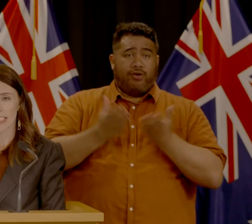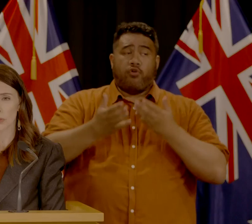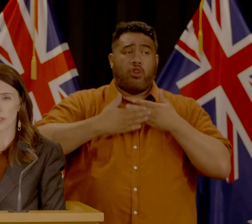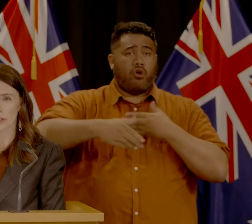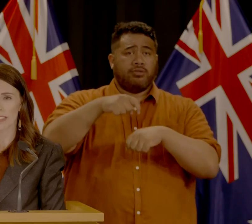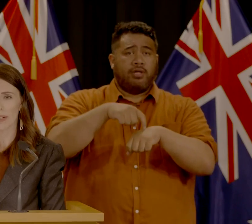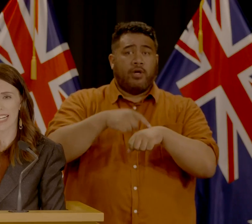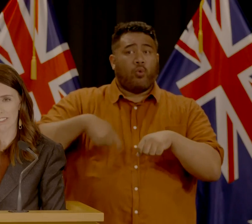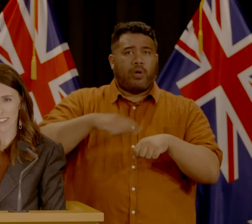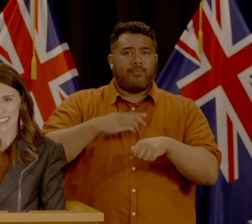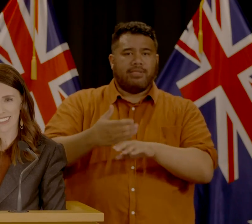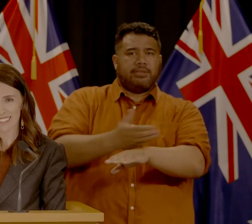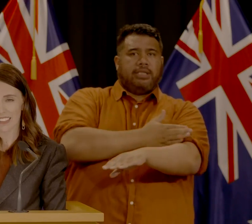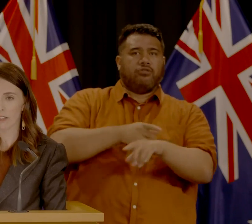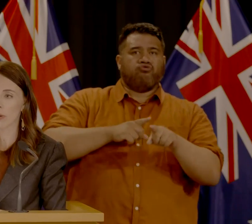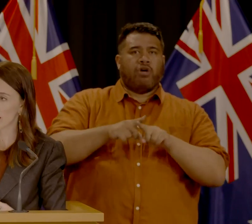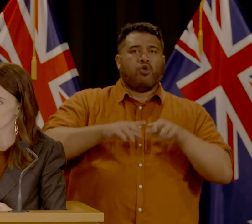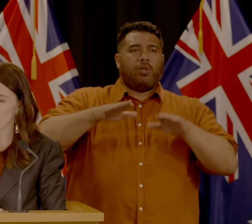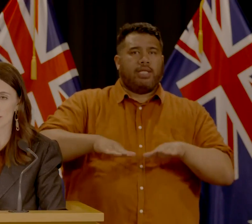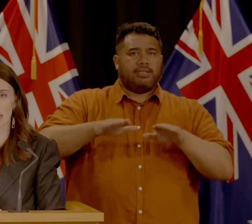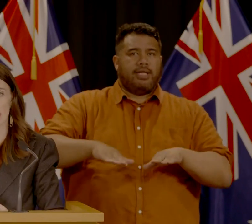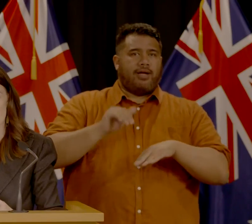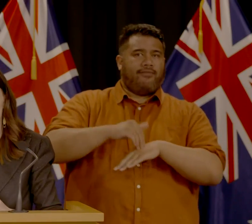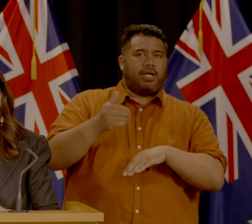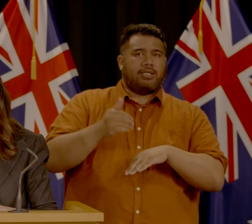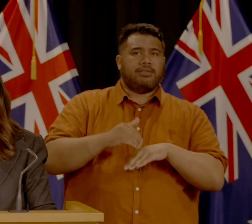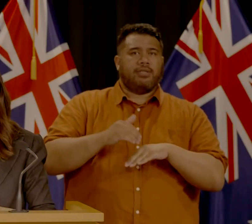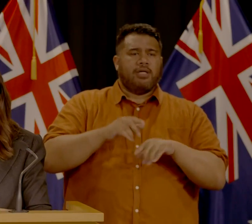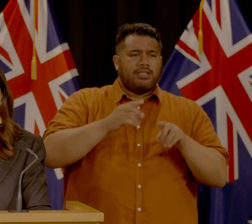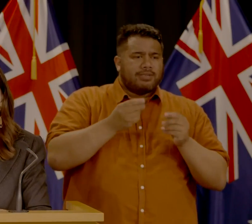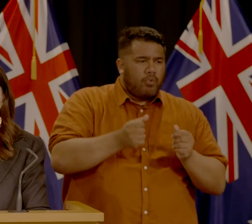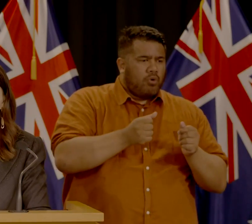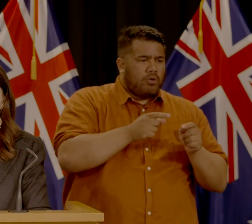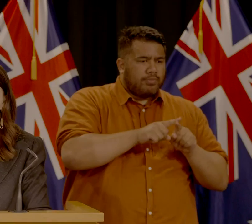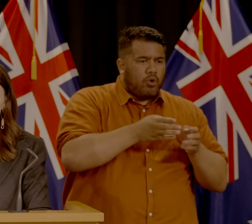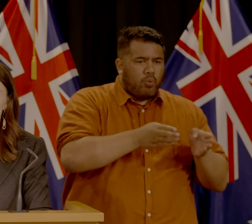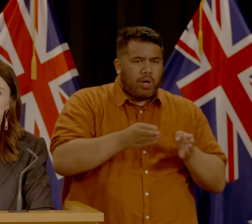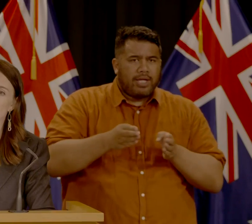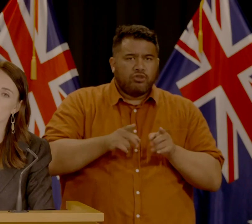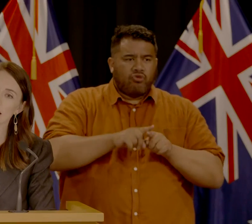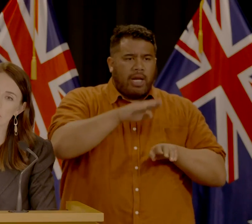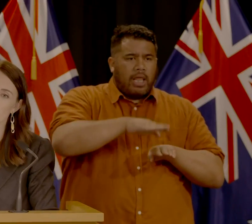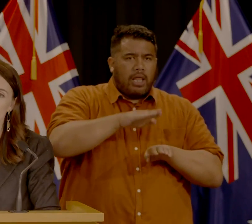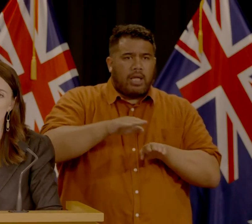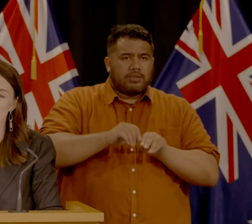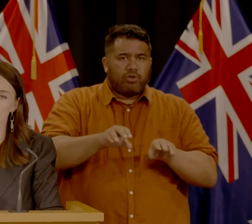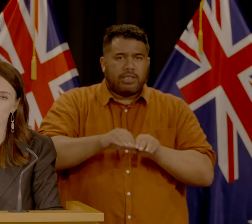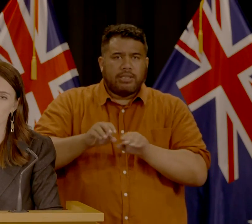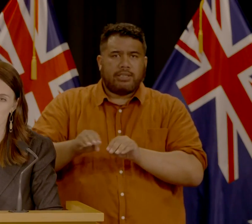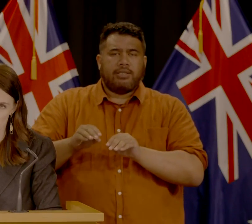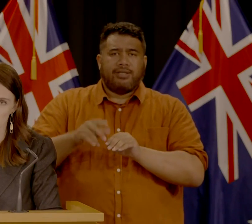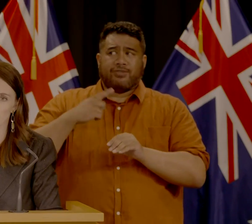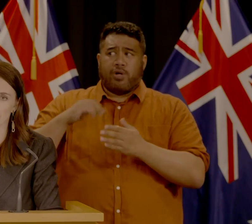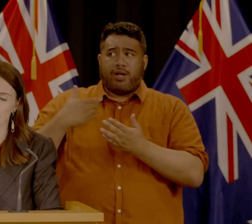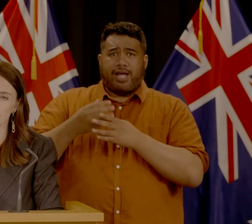need to make sure we do everything we can to flatten it, and if we have waves, that they're smaller, manageable waves of transmission. And so that's been the basis of all